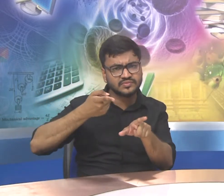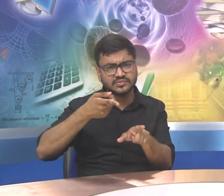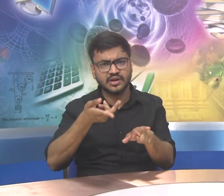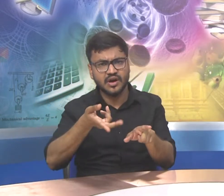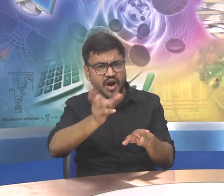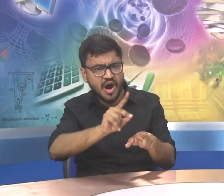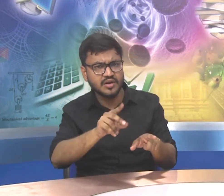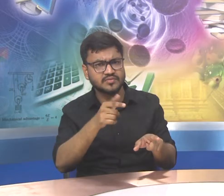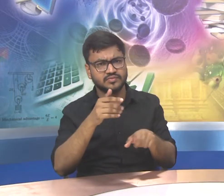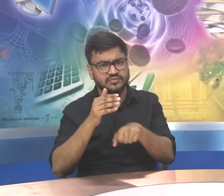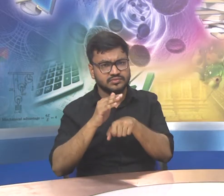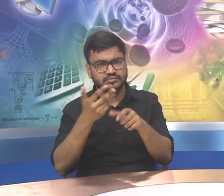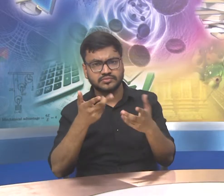in installments.